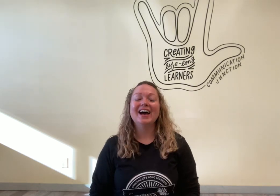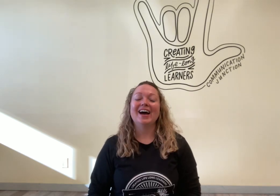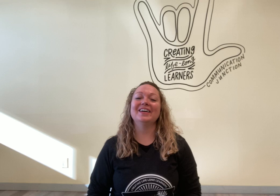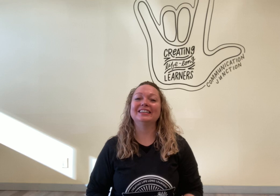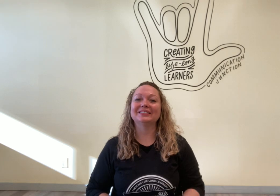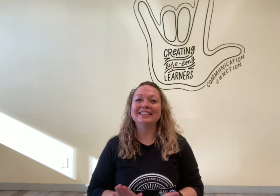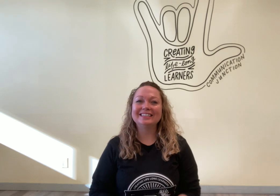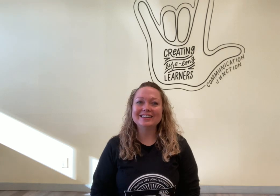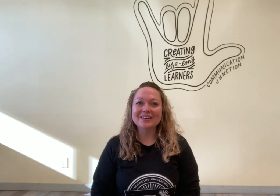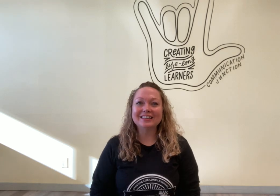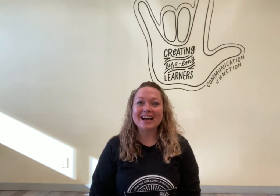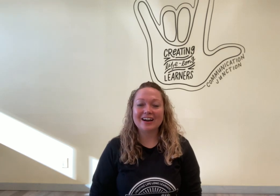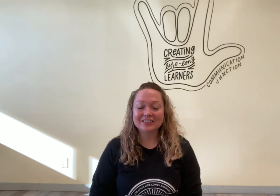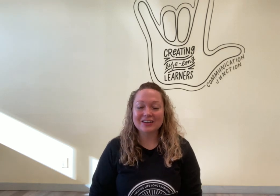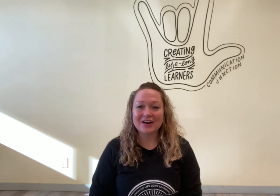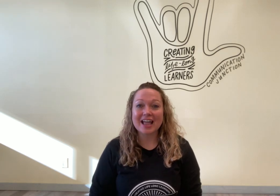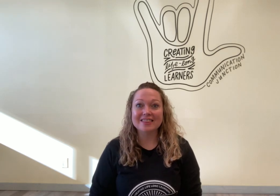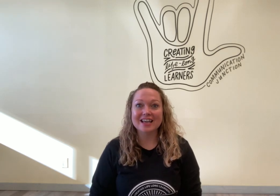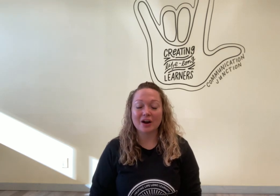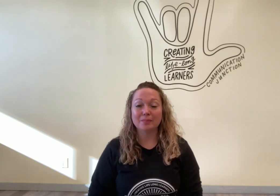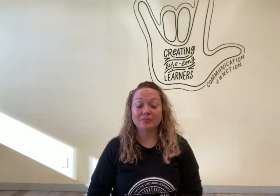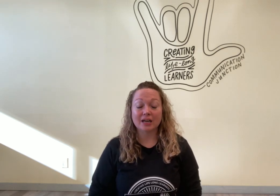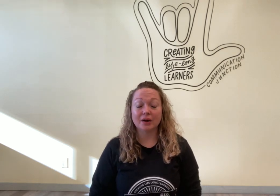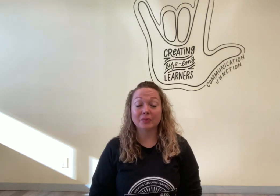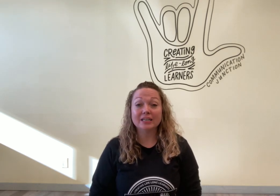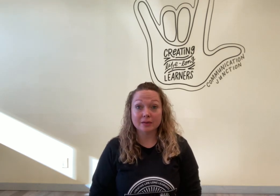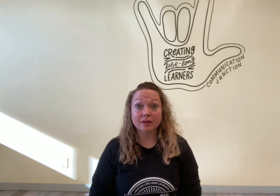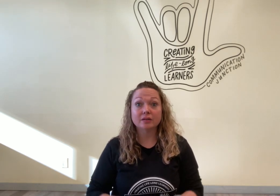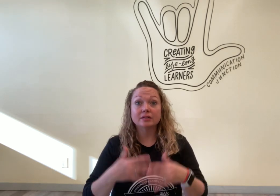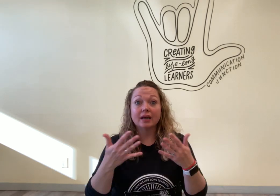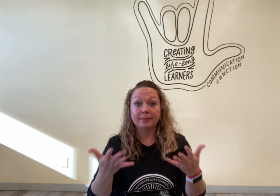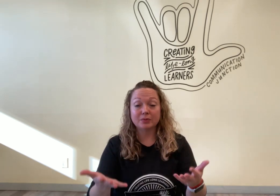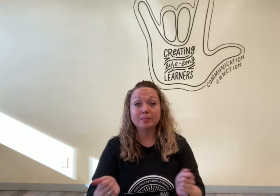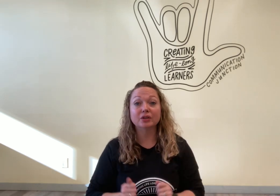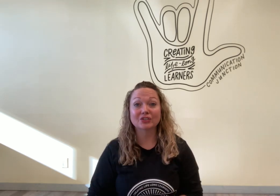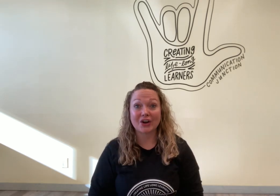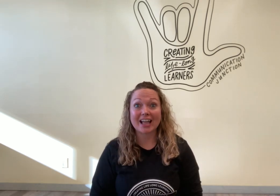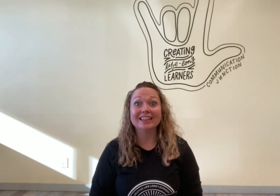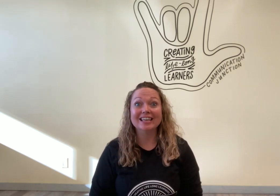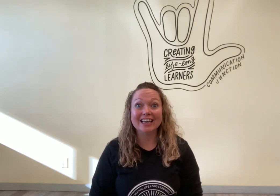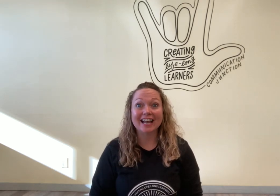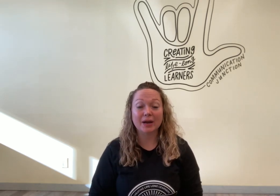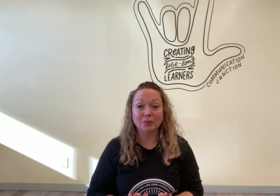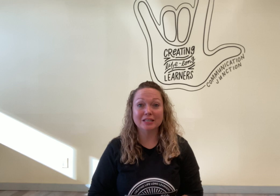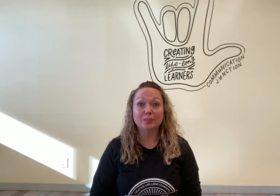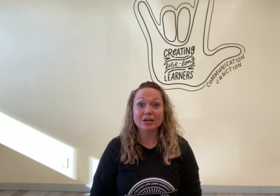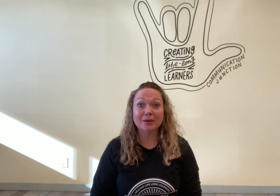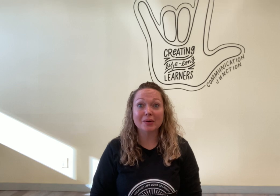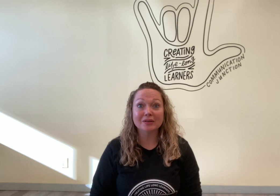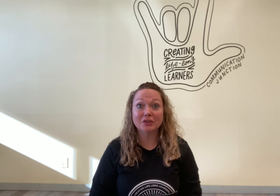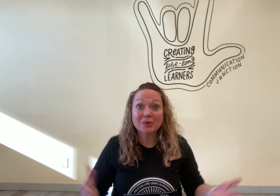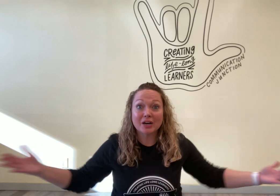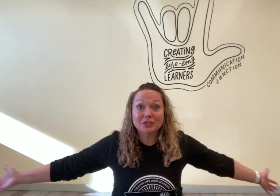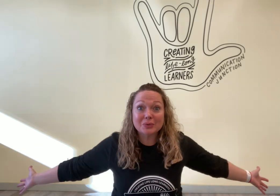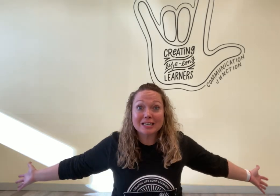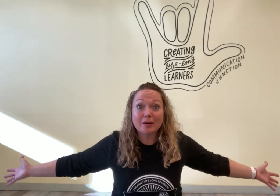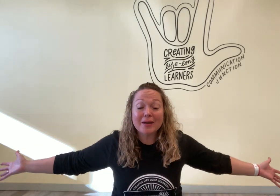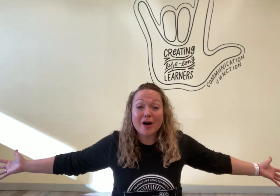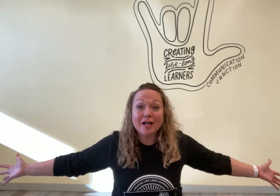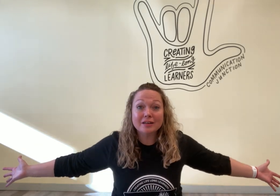right, so let's sing our song and then our reading time to read a book song, and then I will read the book and we'll review, and our story time will be all done,